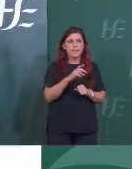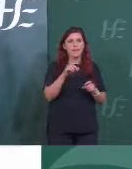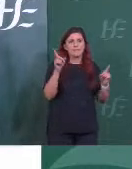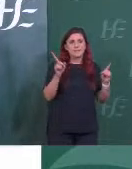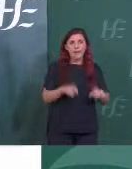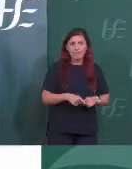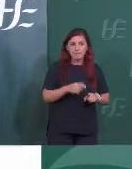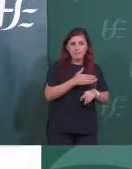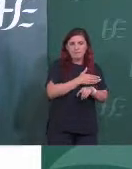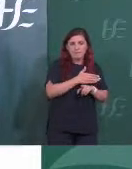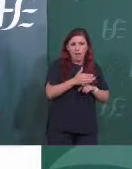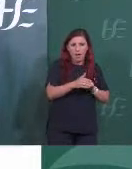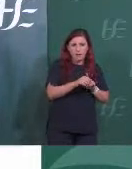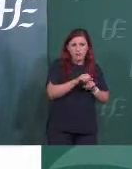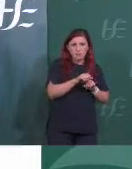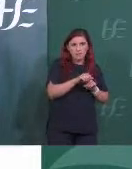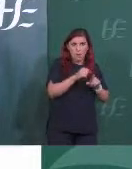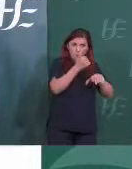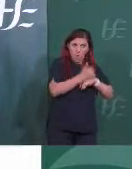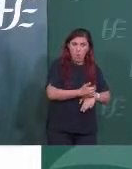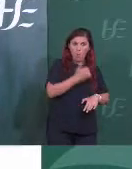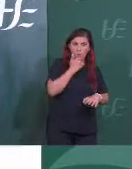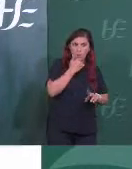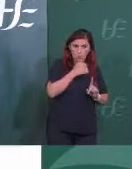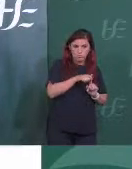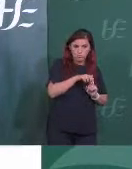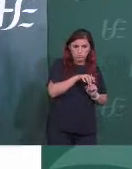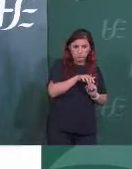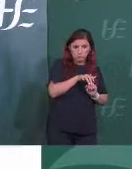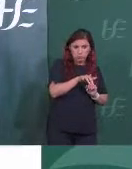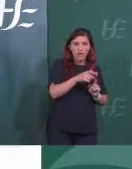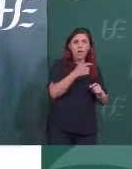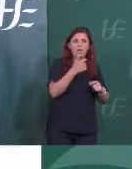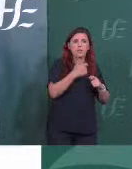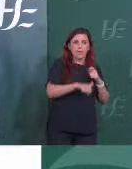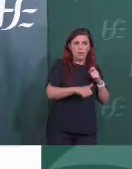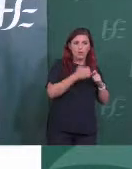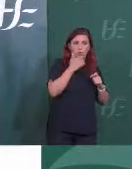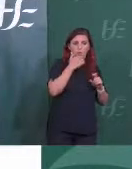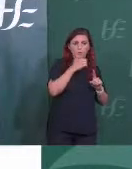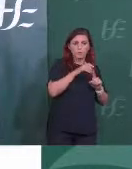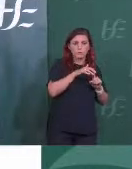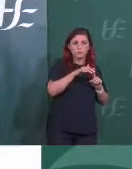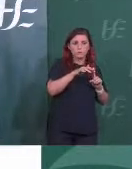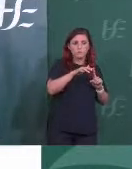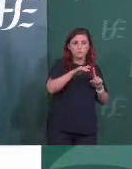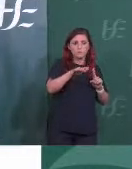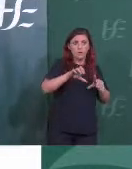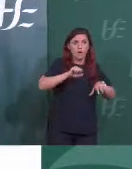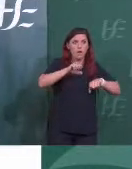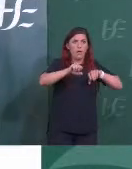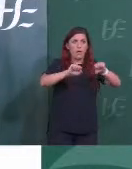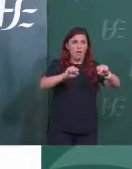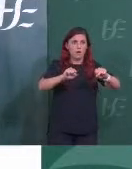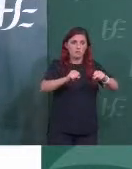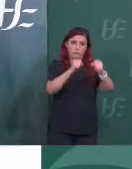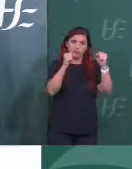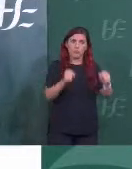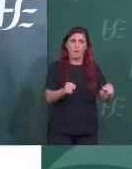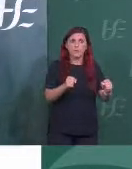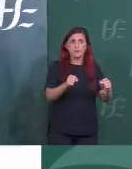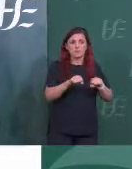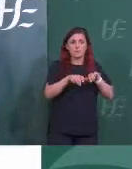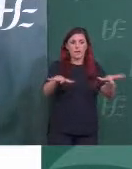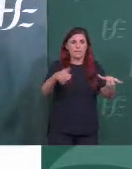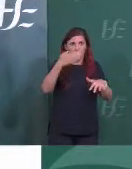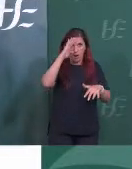low instance variant, and eventually became the case where it's by far the dominant variant, well over 90% of cases. So